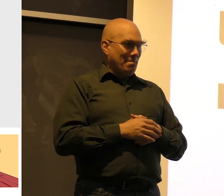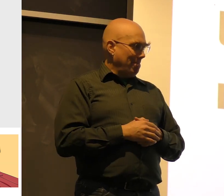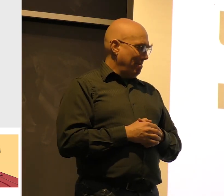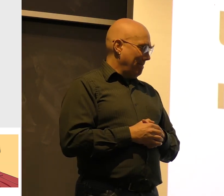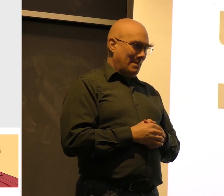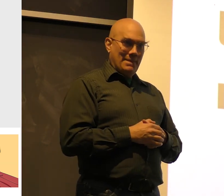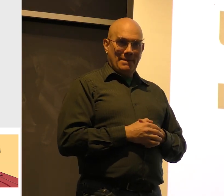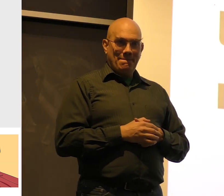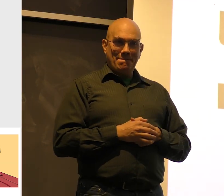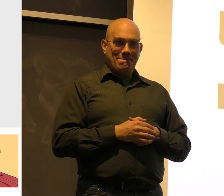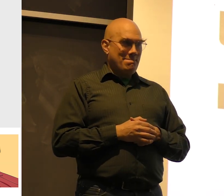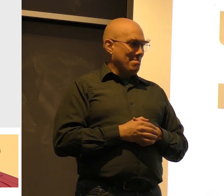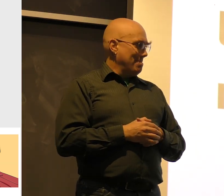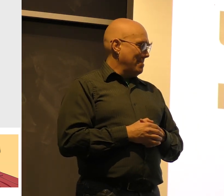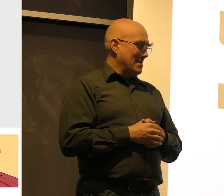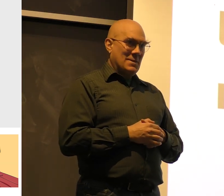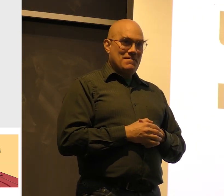are not the same.